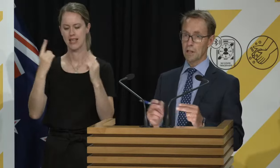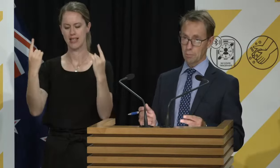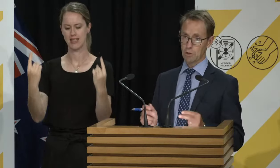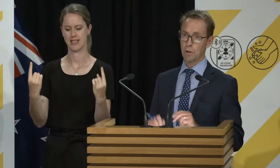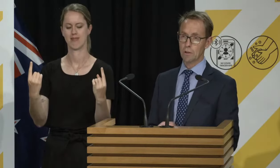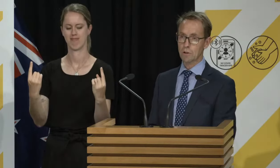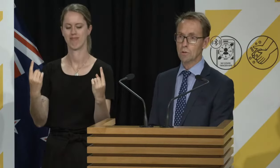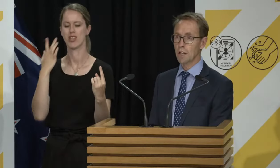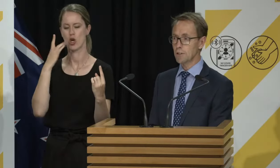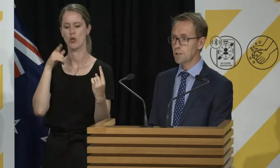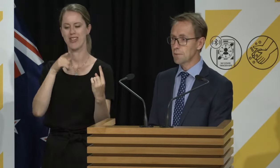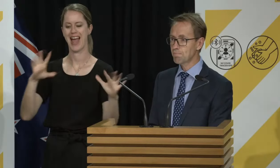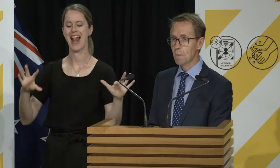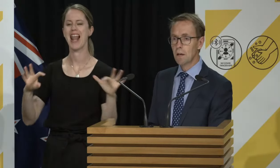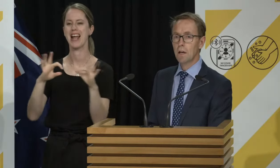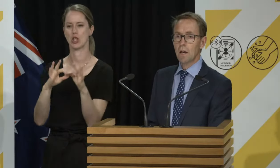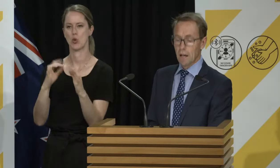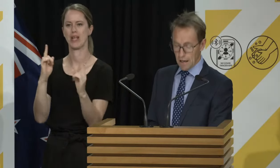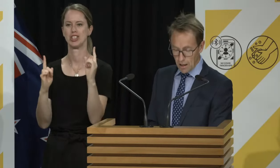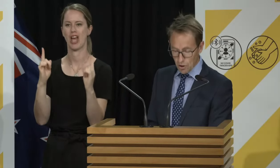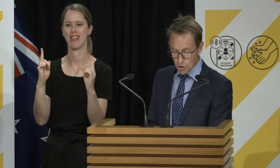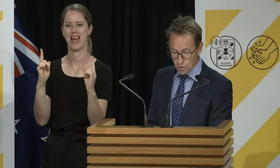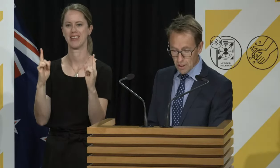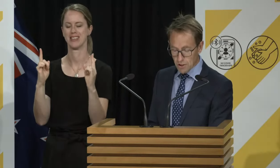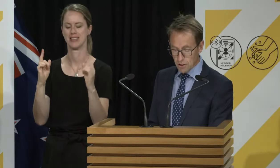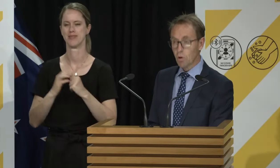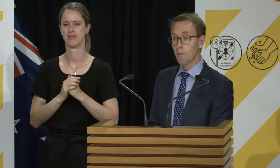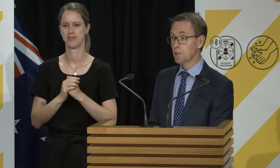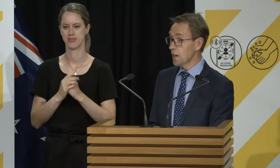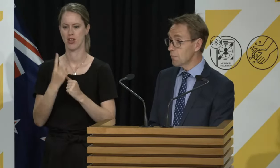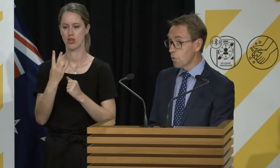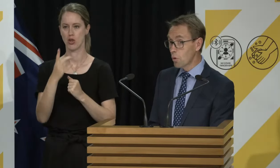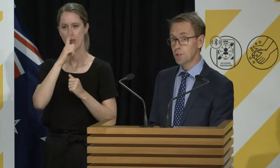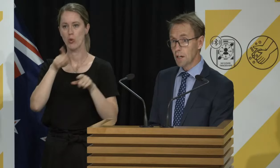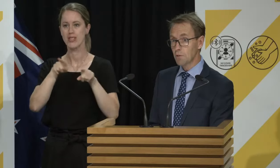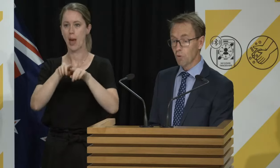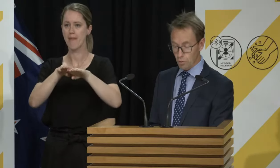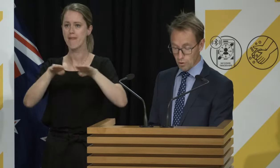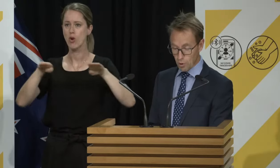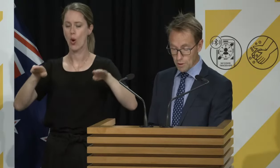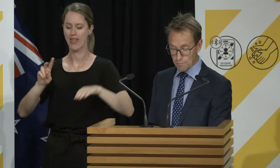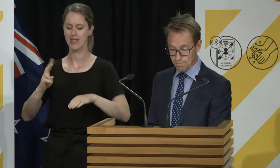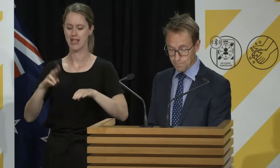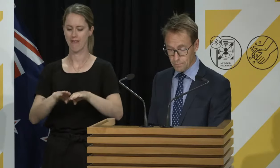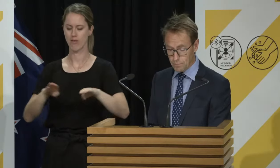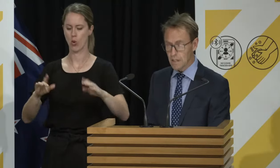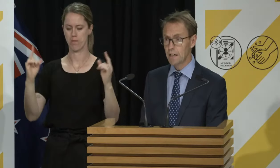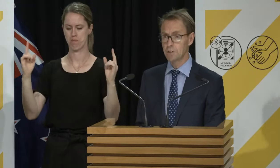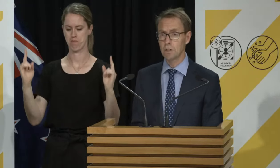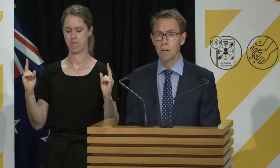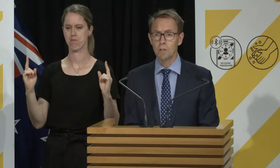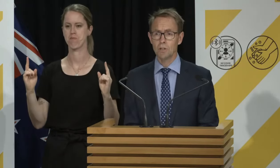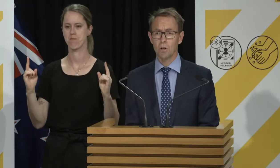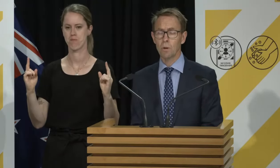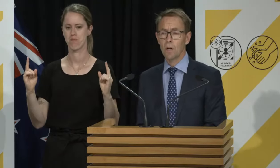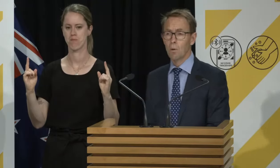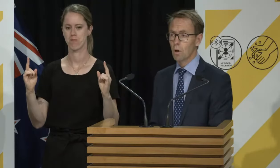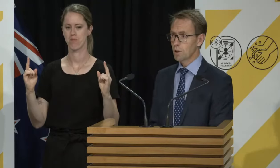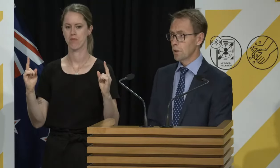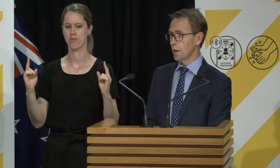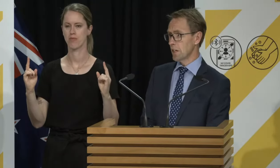showed a link between those 2 cases. The 2 cases were on the same floor, the 2nd floor in the Pullman, and